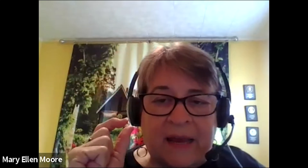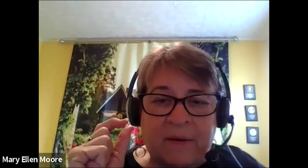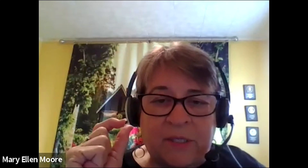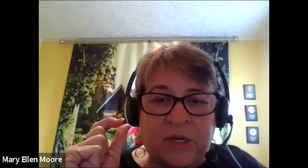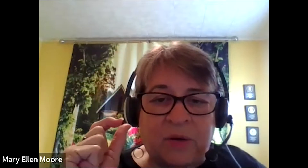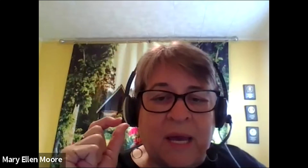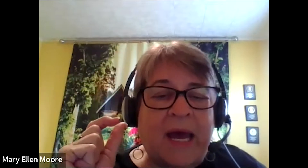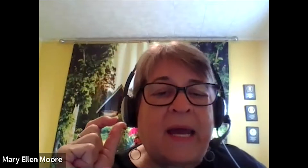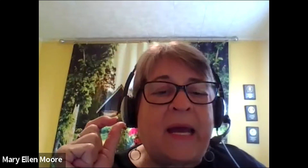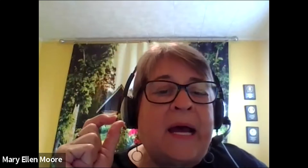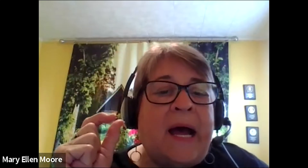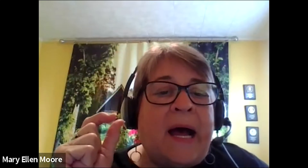language. Okay,